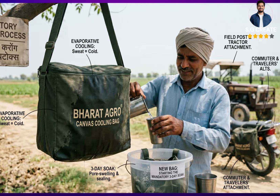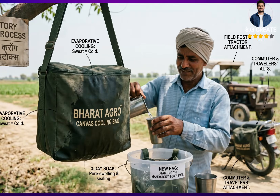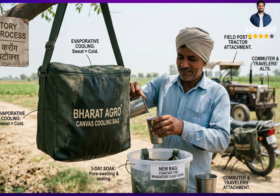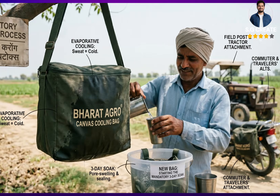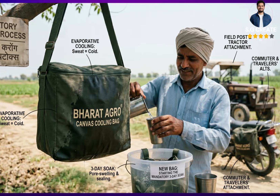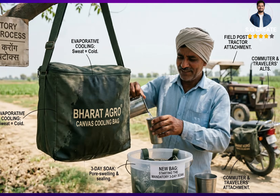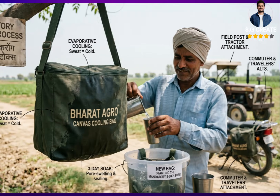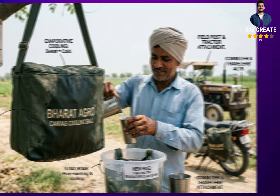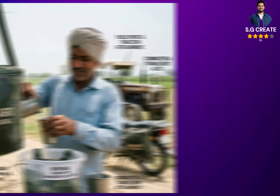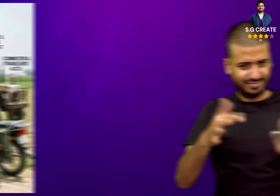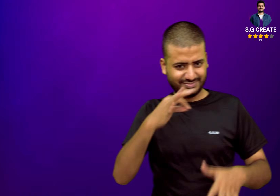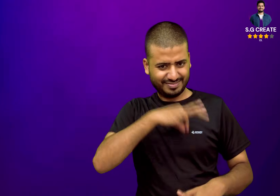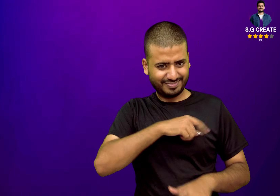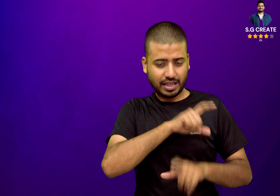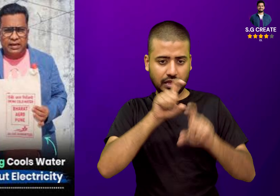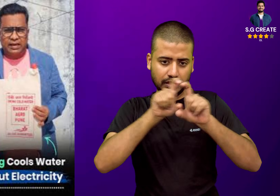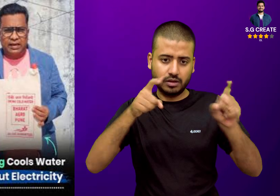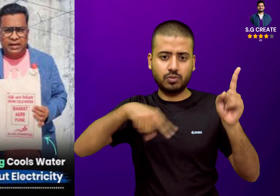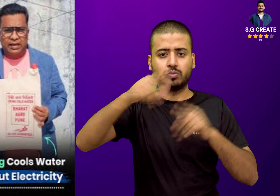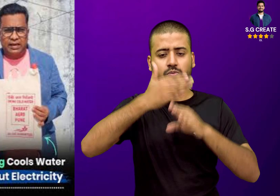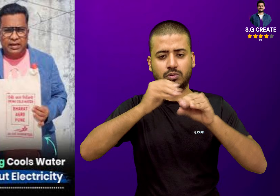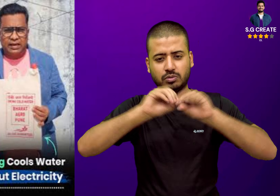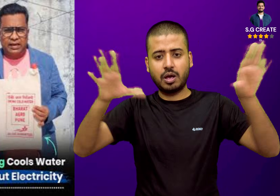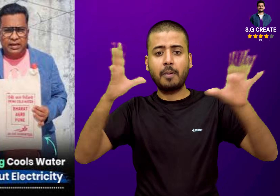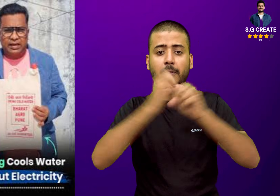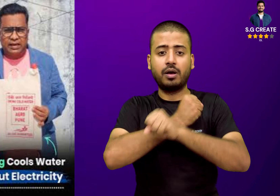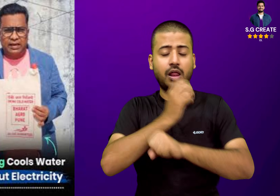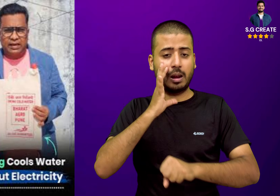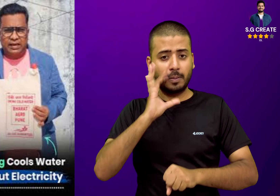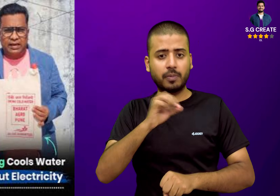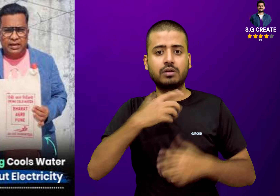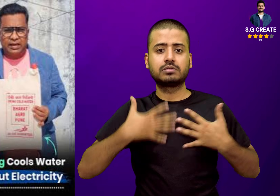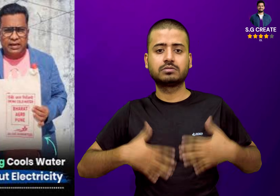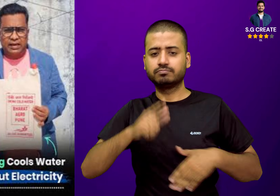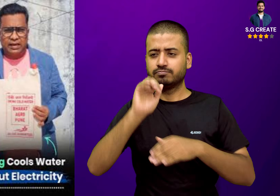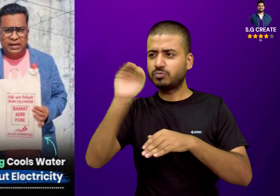bag completely with water and submerge it entirely into a bucket filled with water for